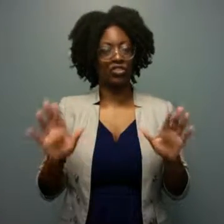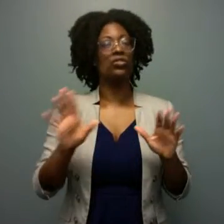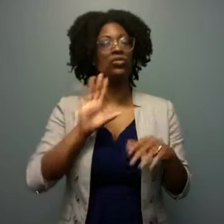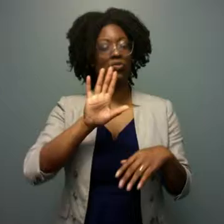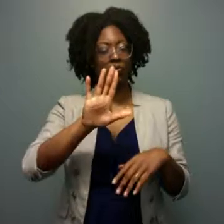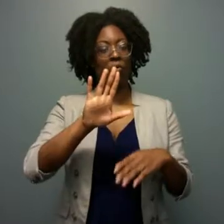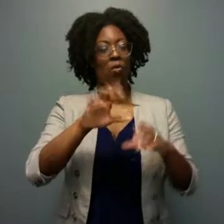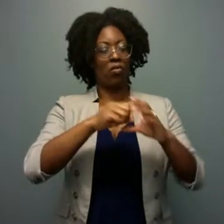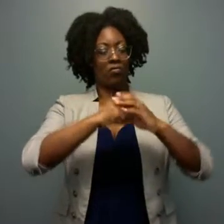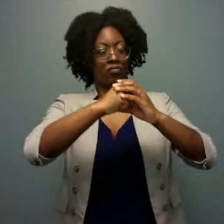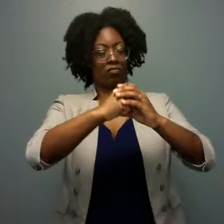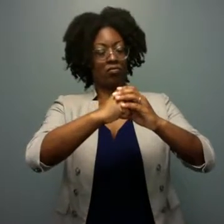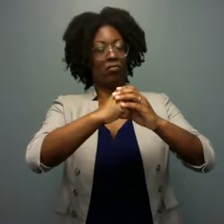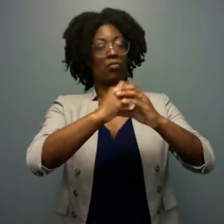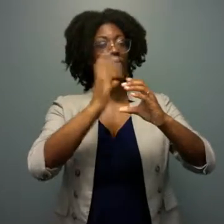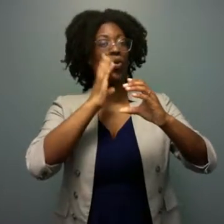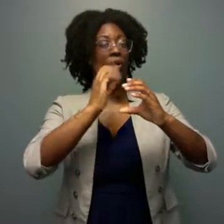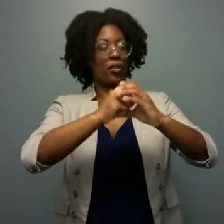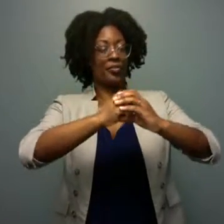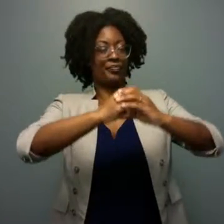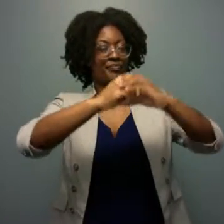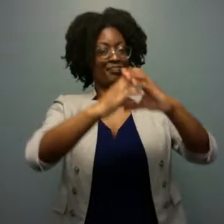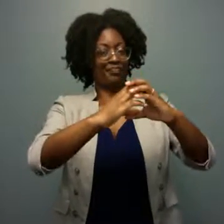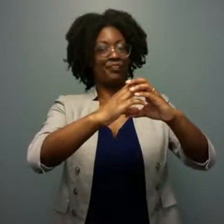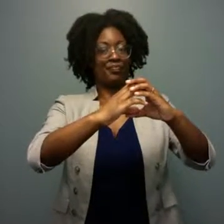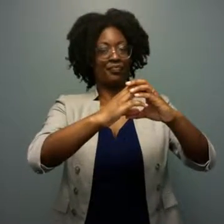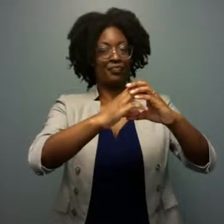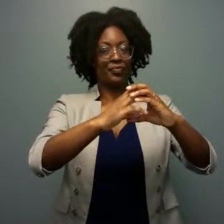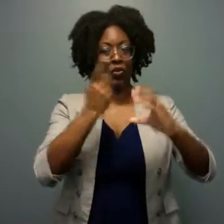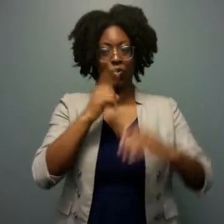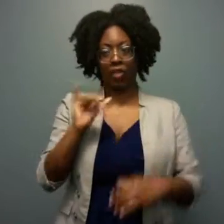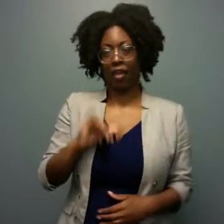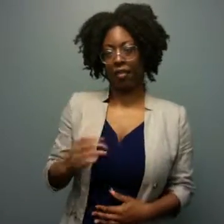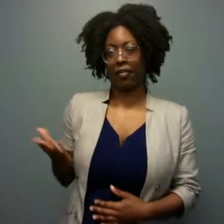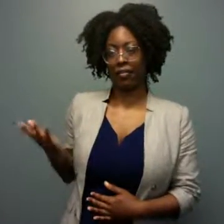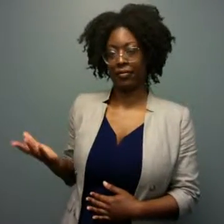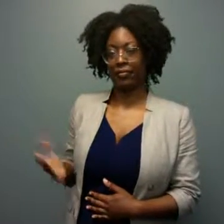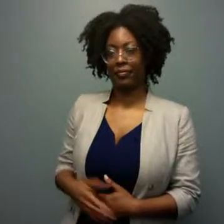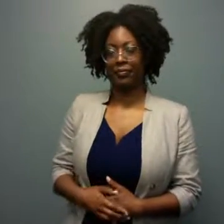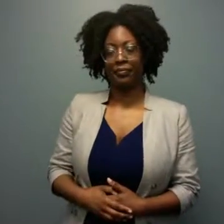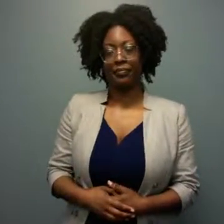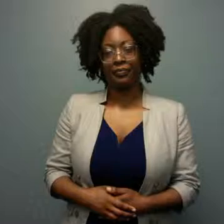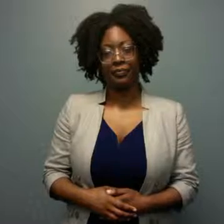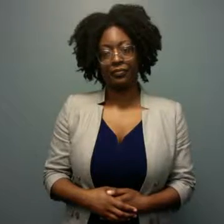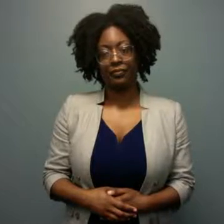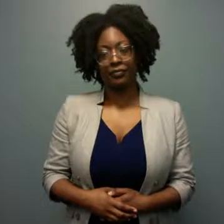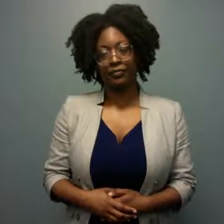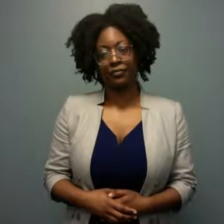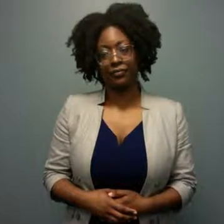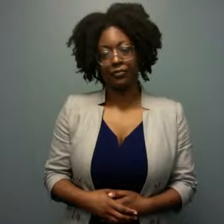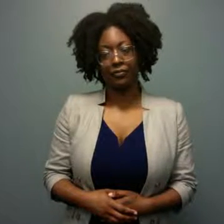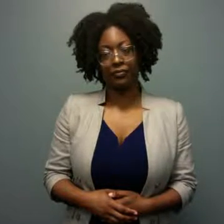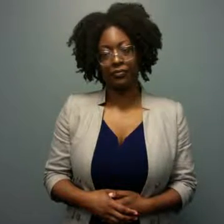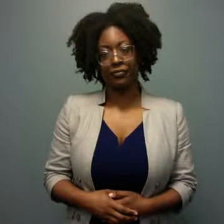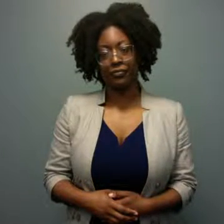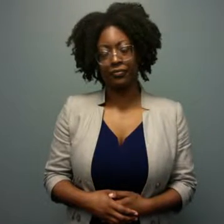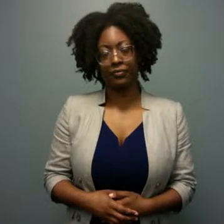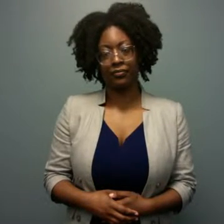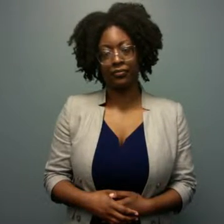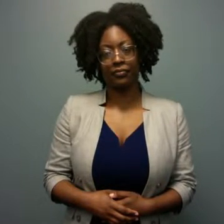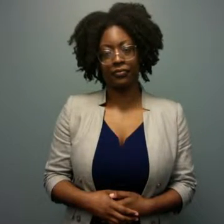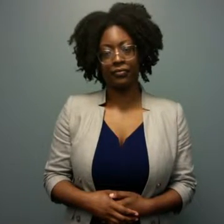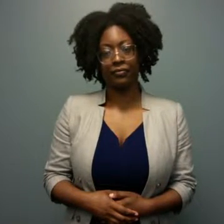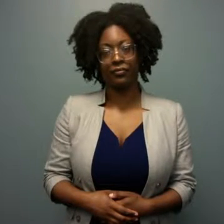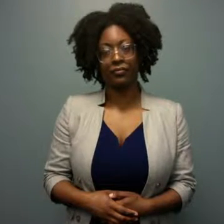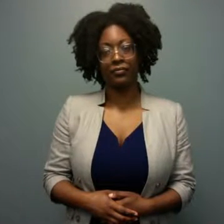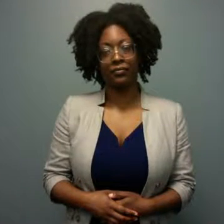inflated. This opens up the stent, pressing it against the wall of the coronary artery and keeps the narrowing or blockage open.